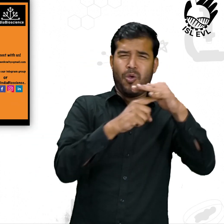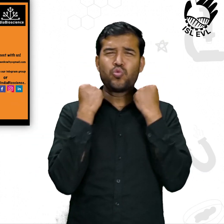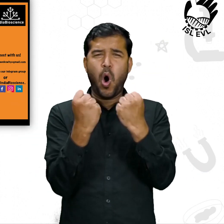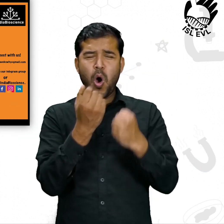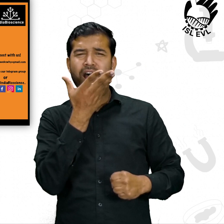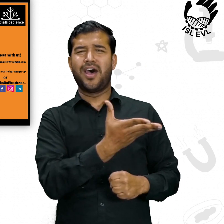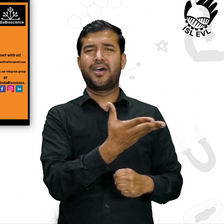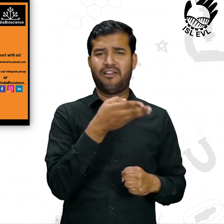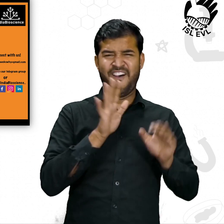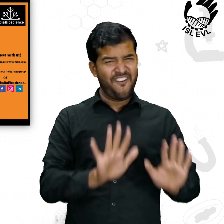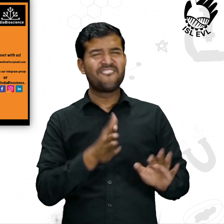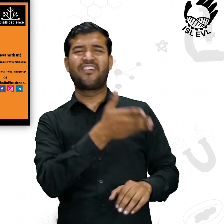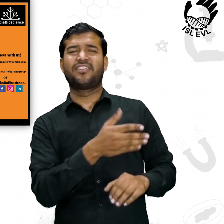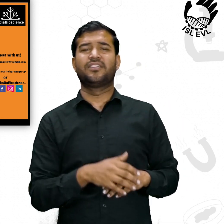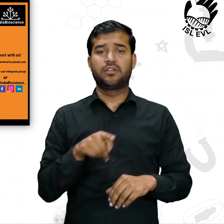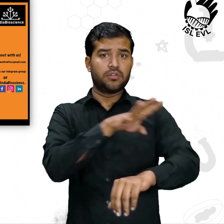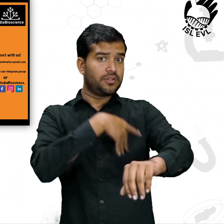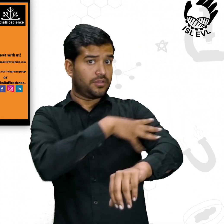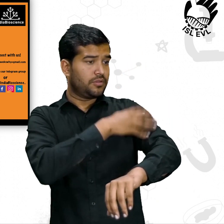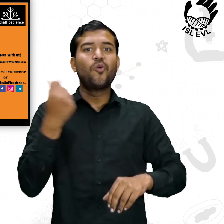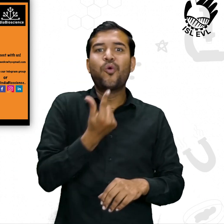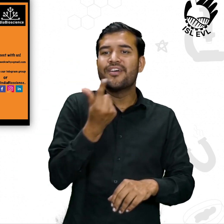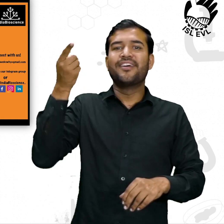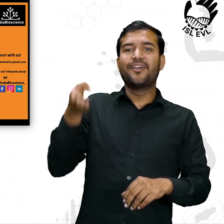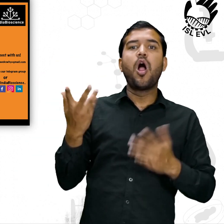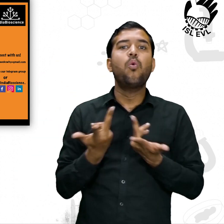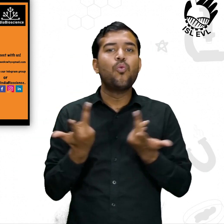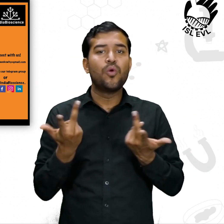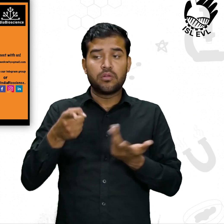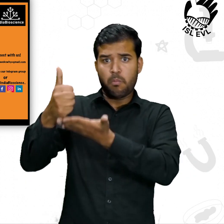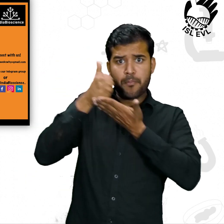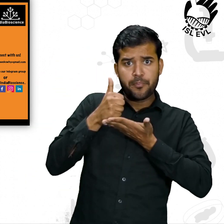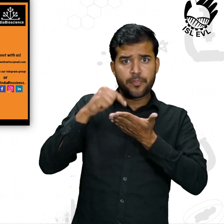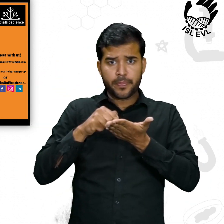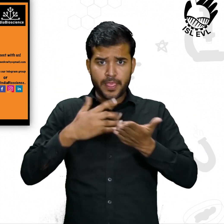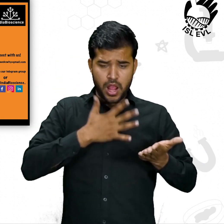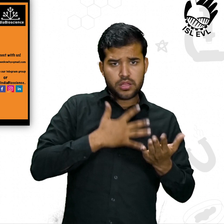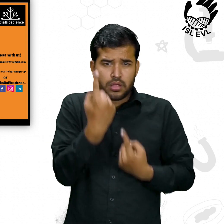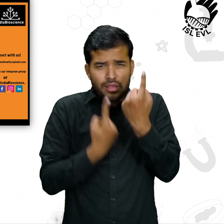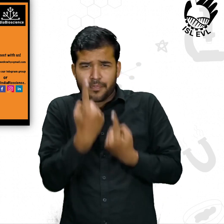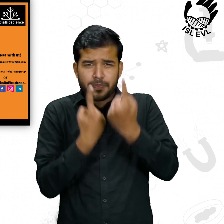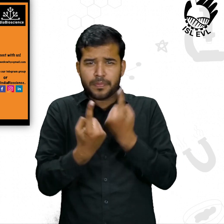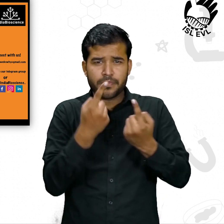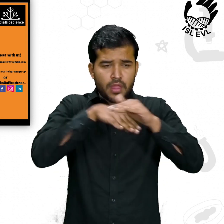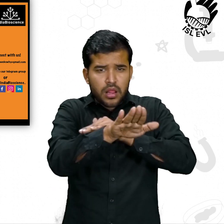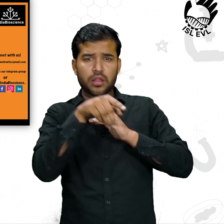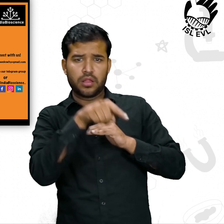insidiously and then can pounce upon their prey without being seen. And plus additionally, most prey of tigers like ungulates, like deers